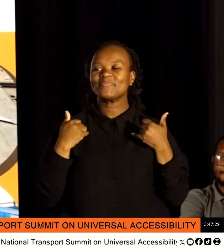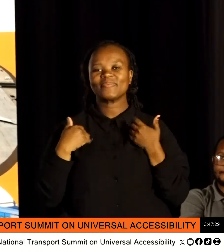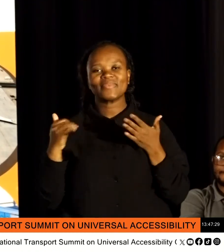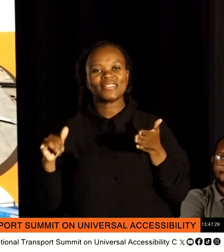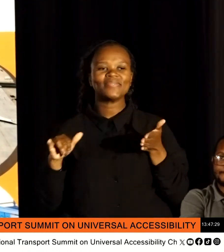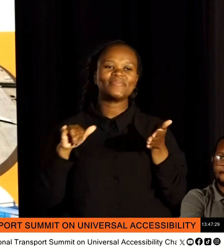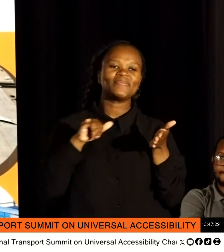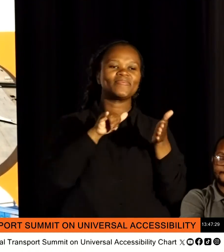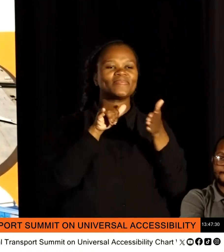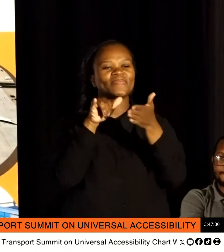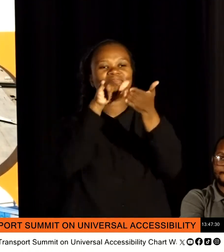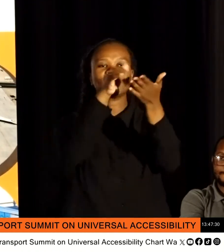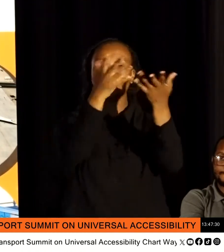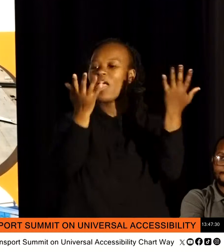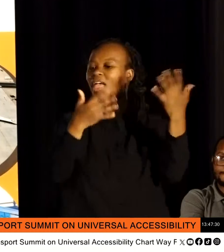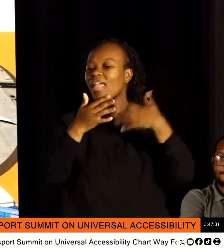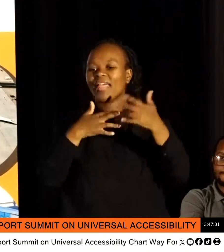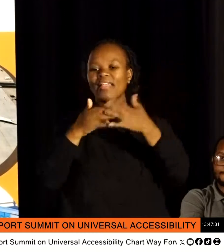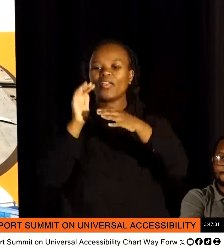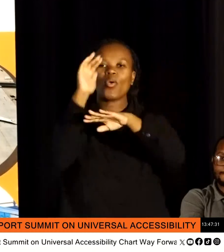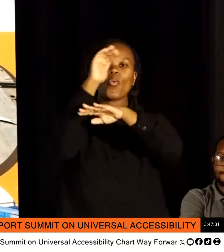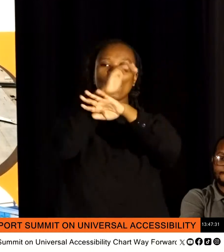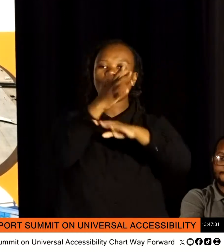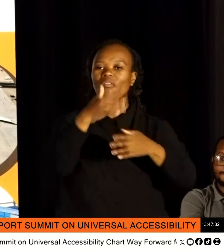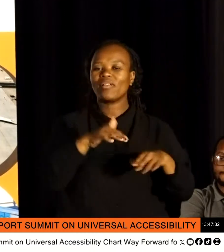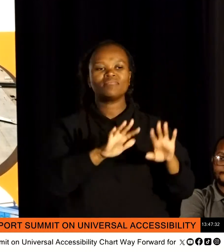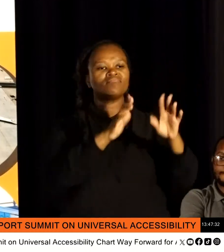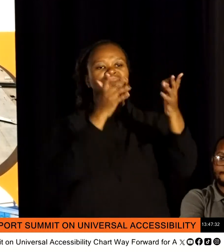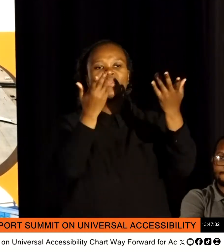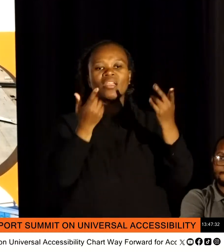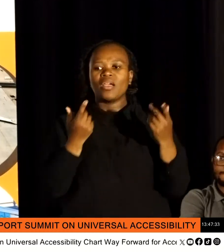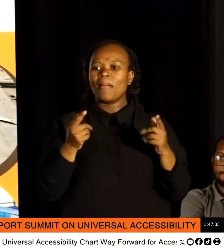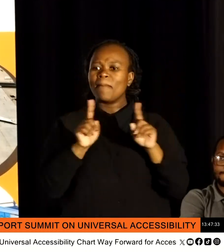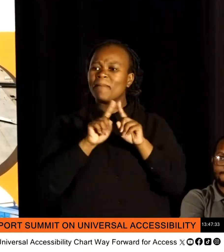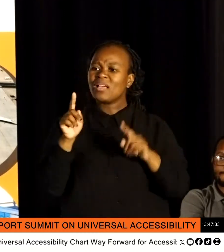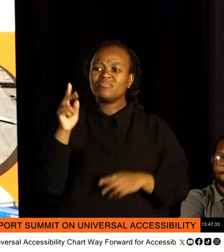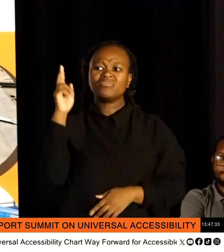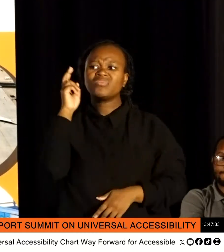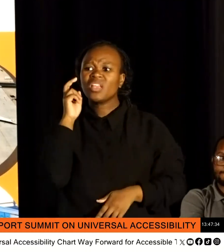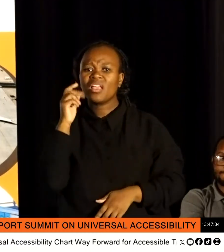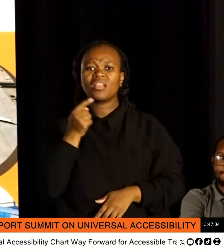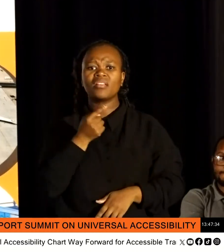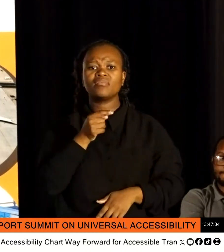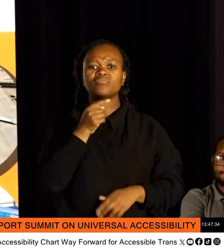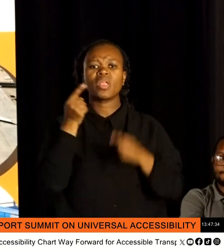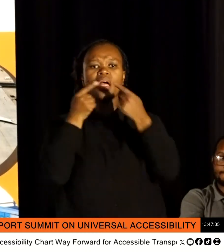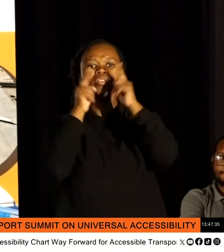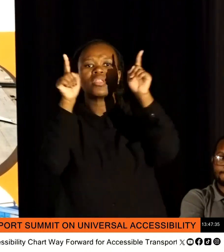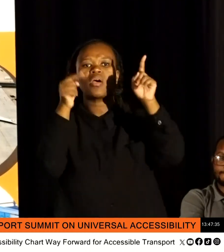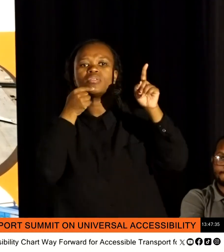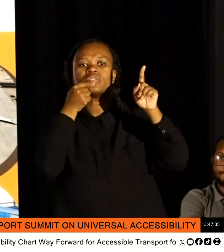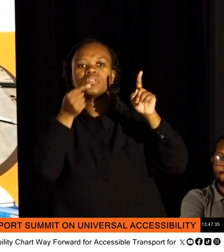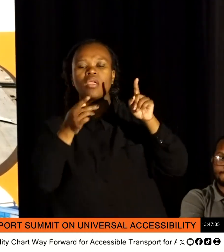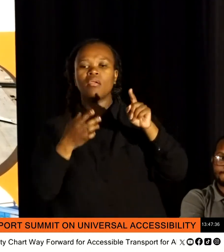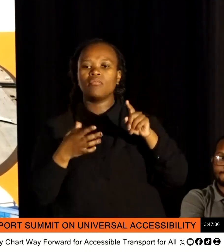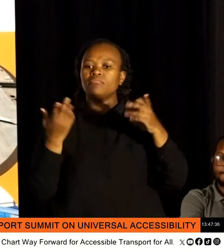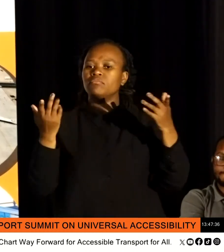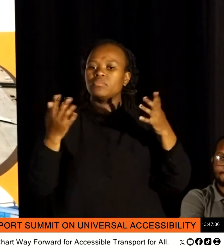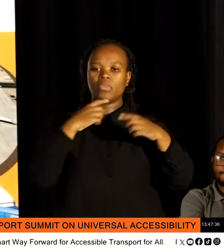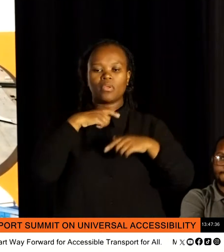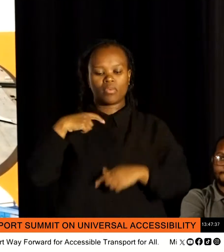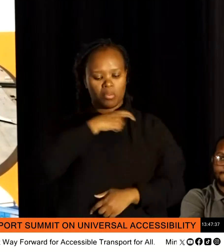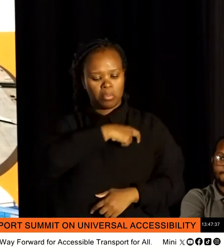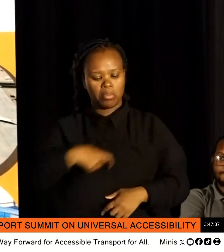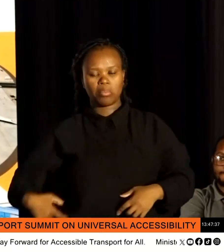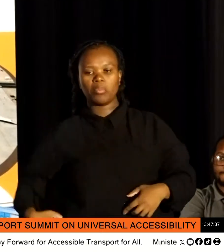Cape Town or overseas, wherever your destination might be. You are unable to hear the safety messages that the lovely stewardesses stand in